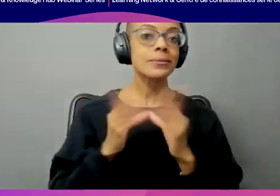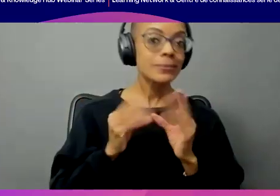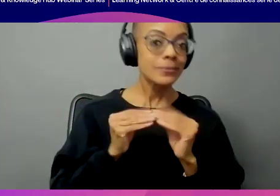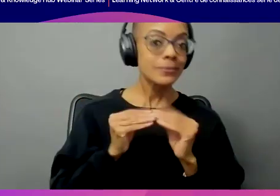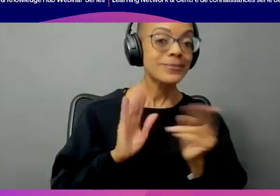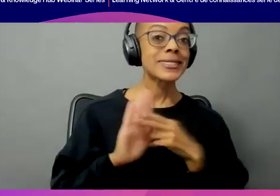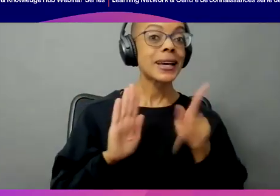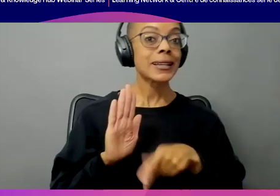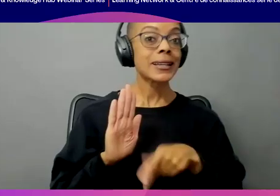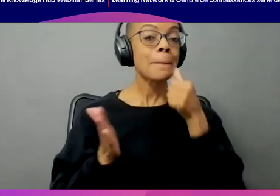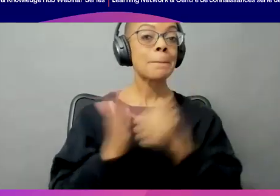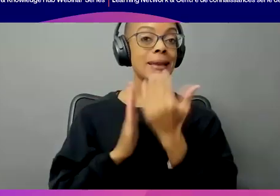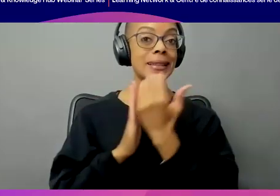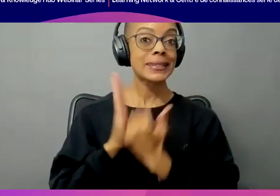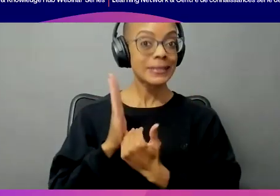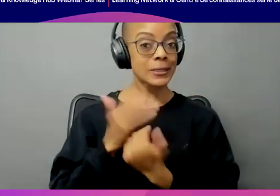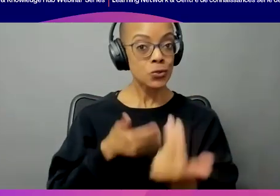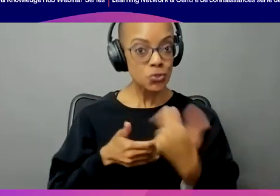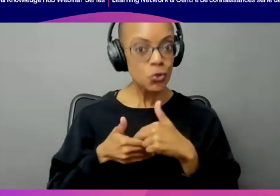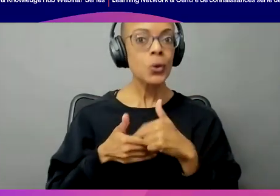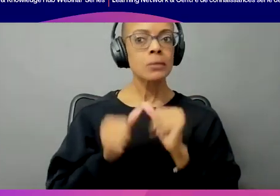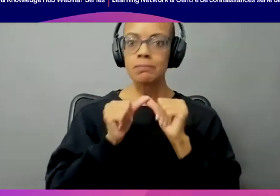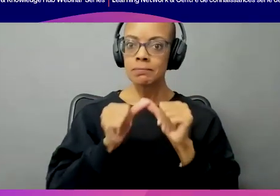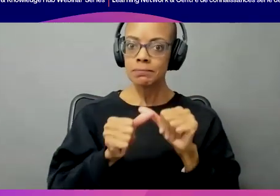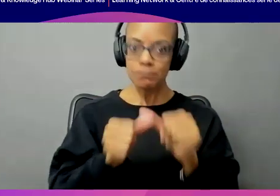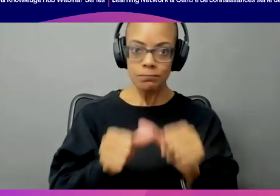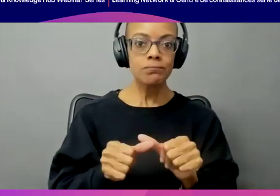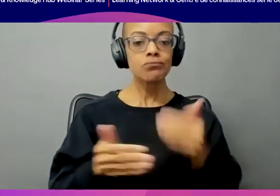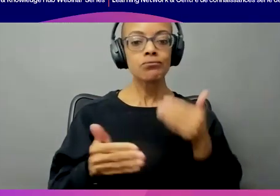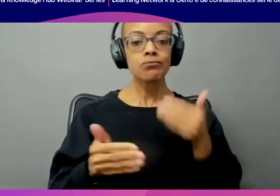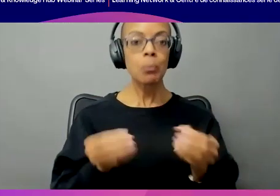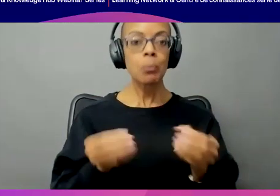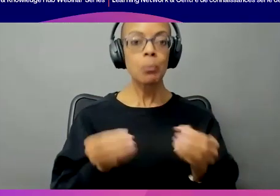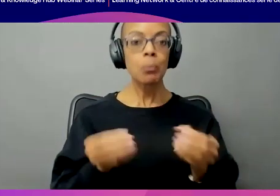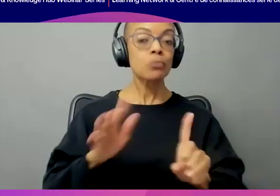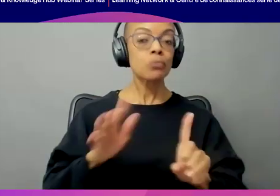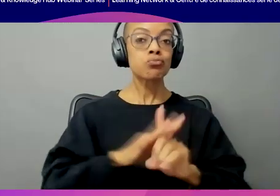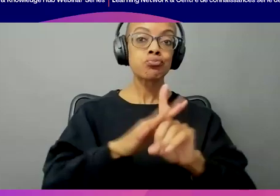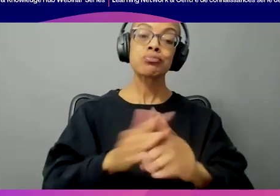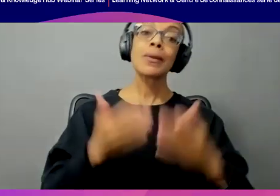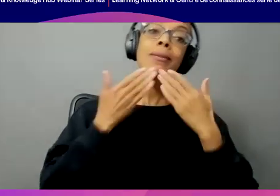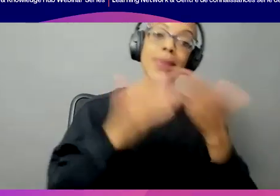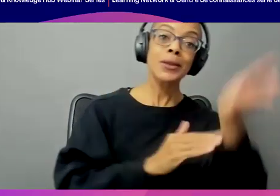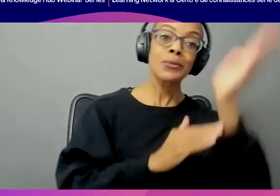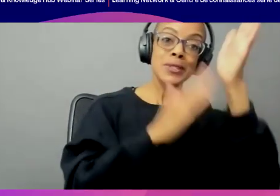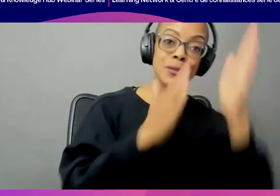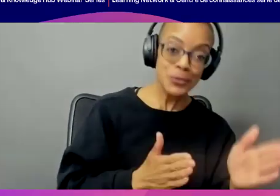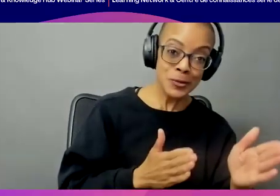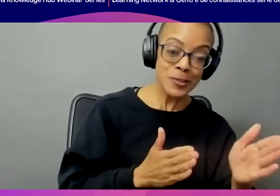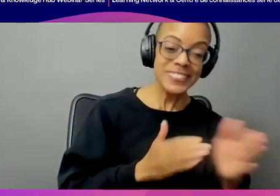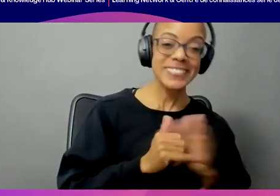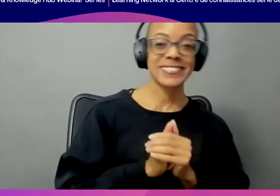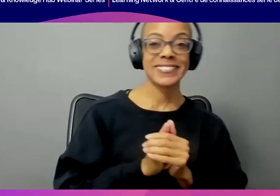to our mailing lists and stay informed about upcoming opportunities. Thank you to our speakers, and to